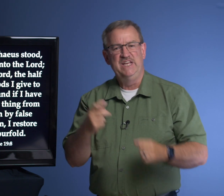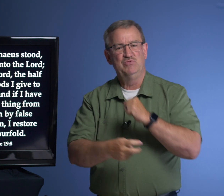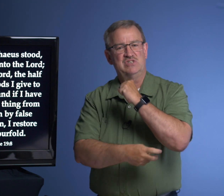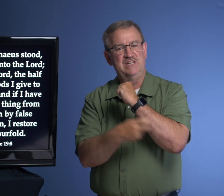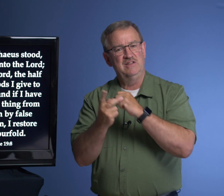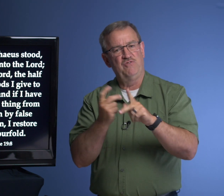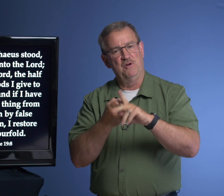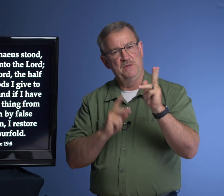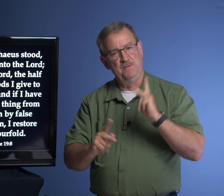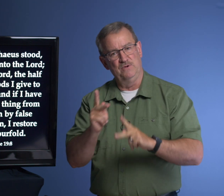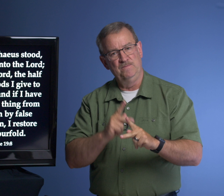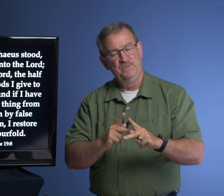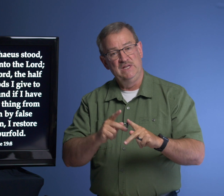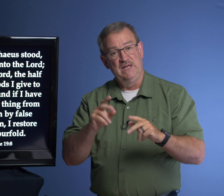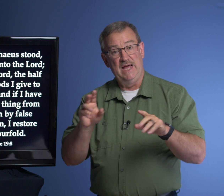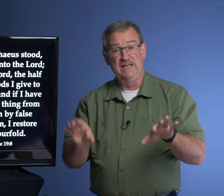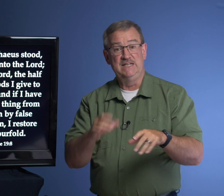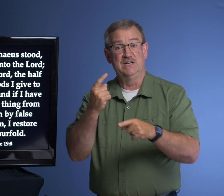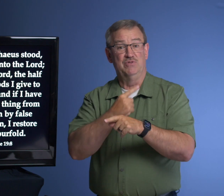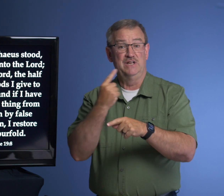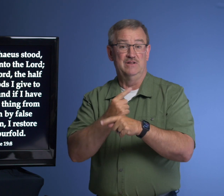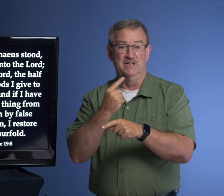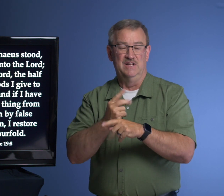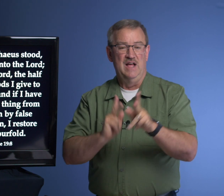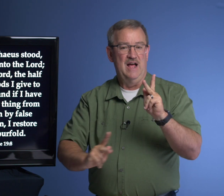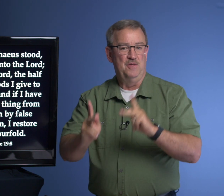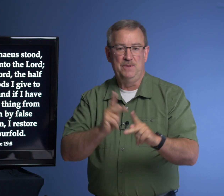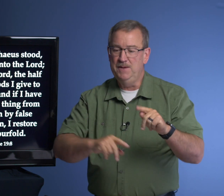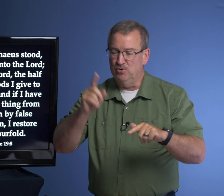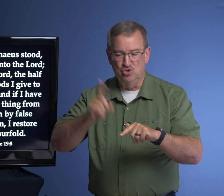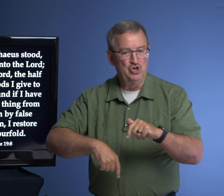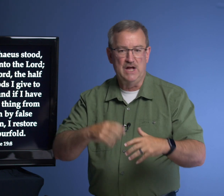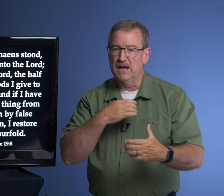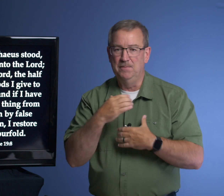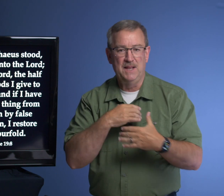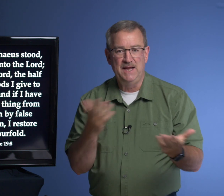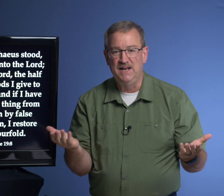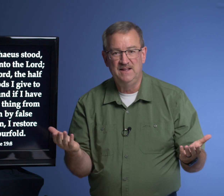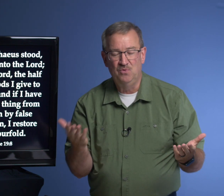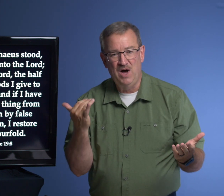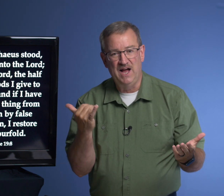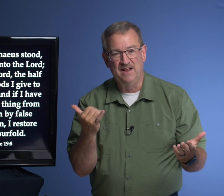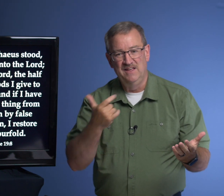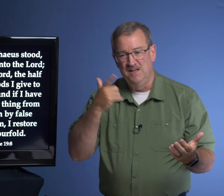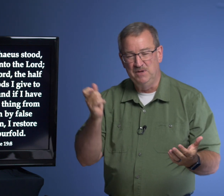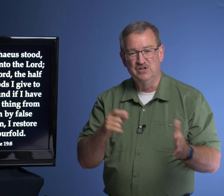was stealing from people, and he did it regularly. And the people could not complain. Why? Because